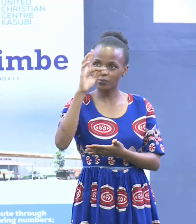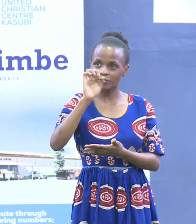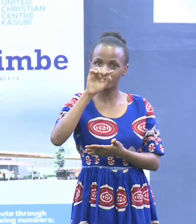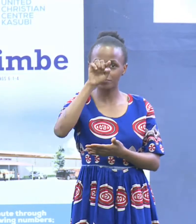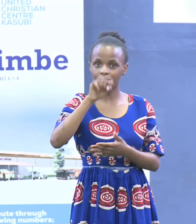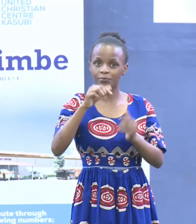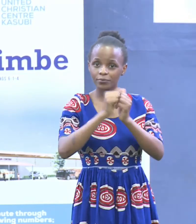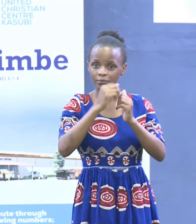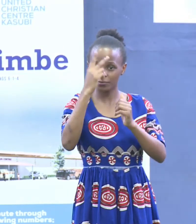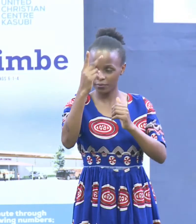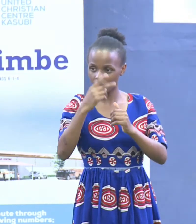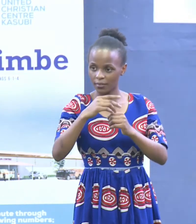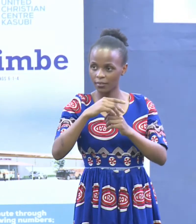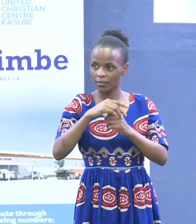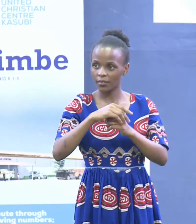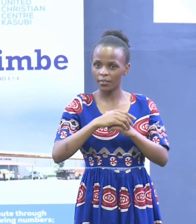12. Yusuf